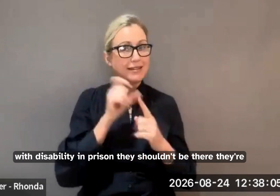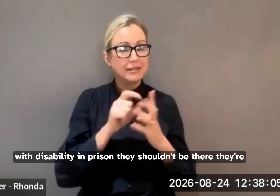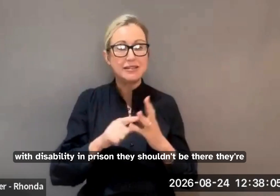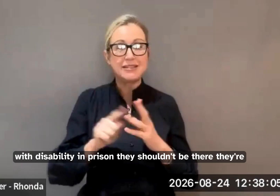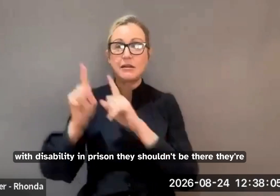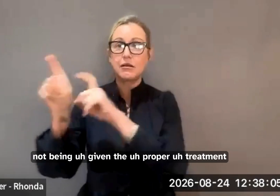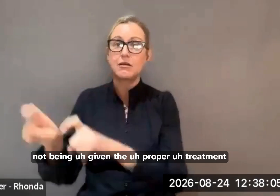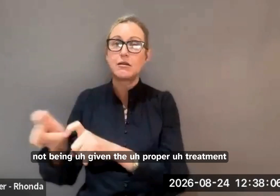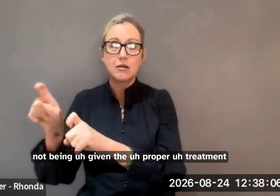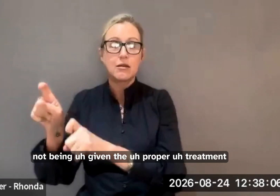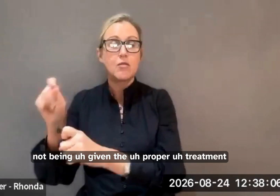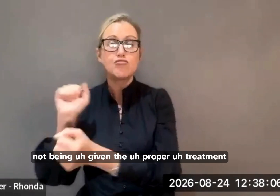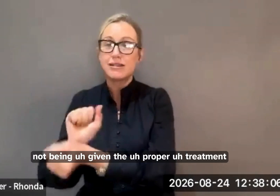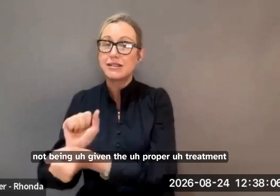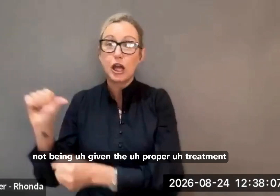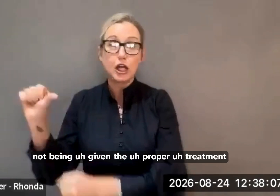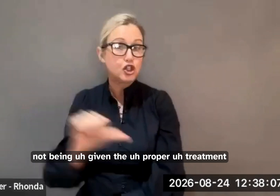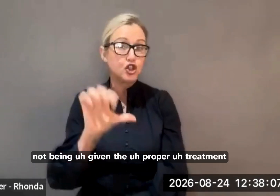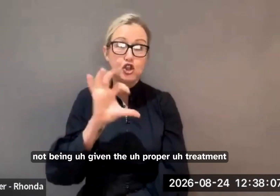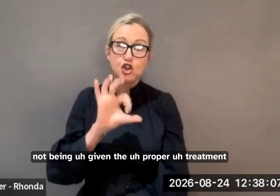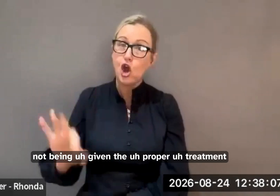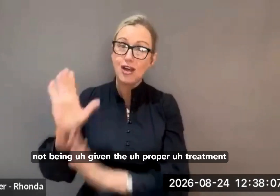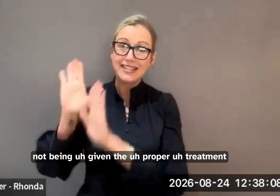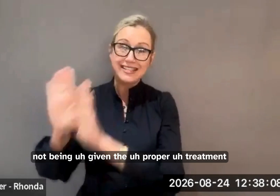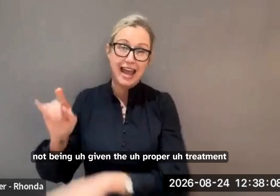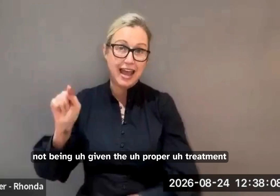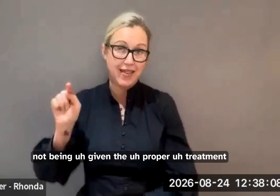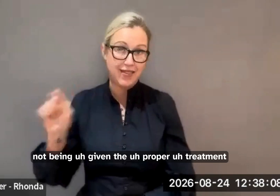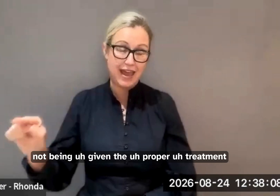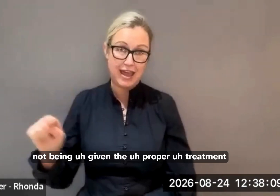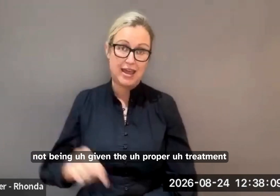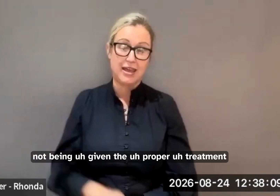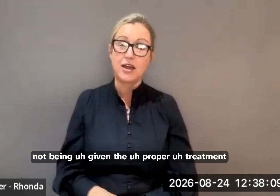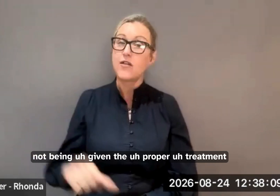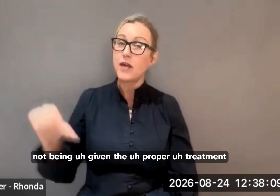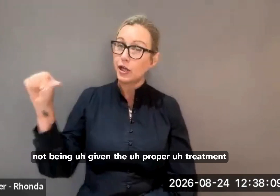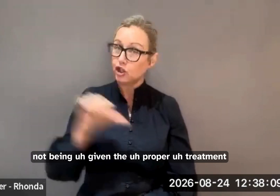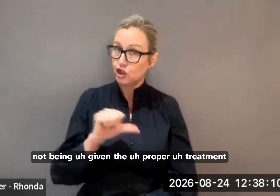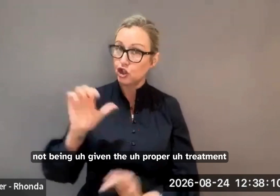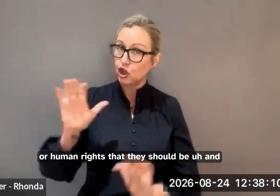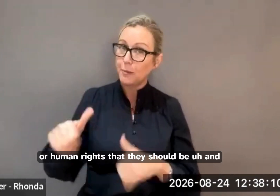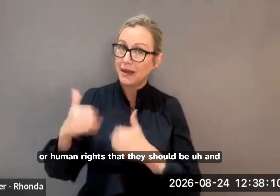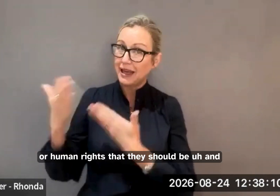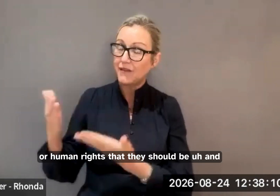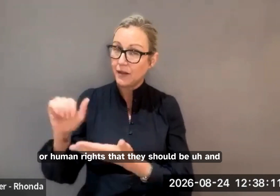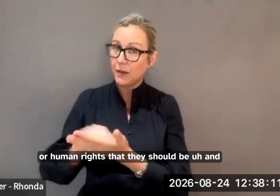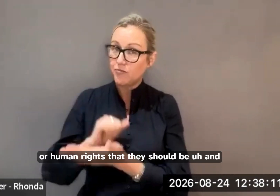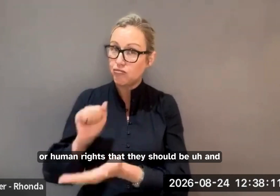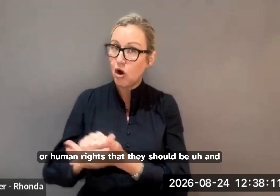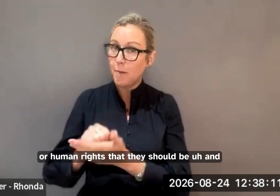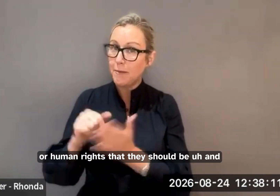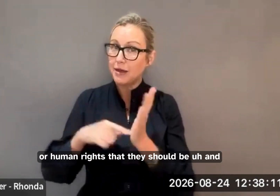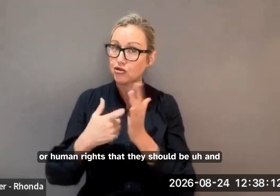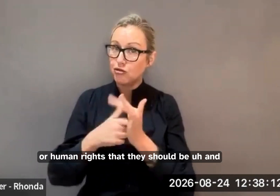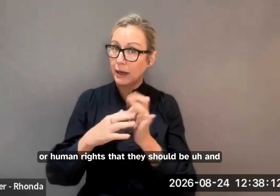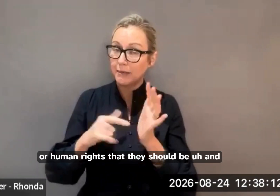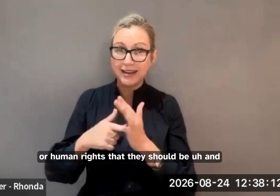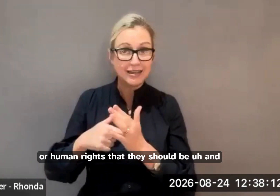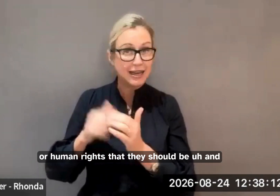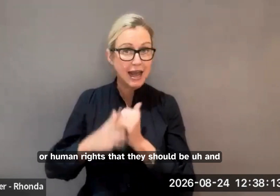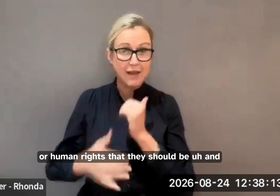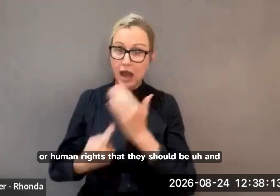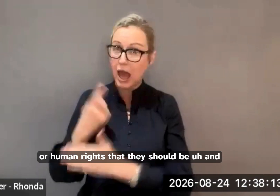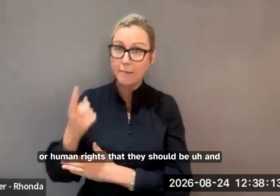be there. They're not being given the proper treatment or human rights that they